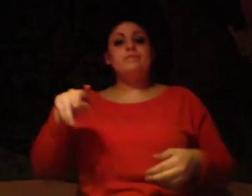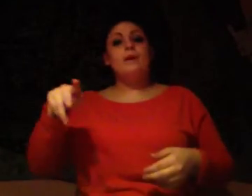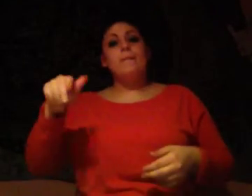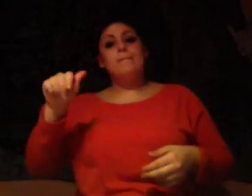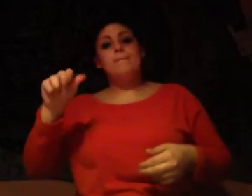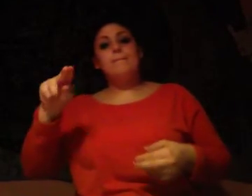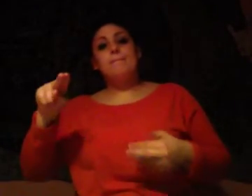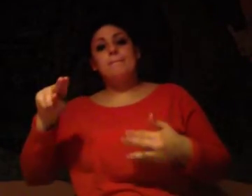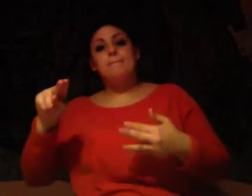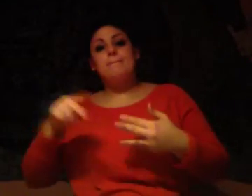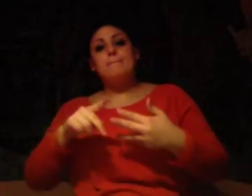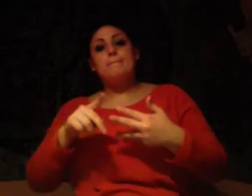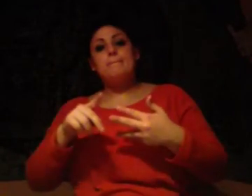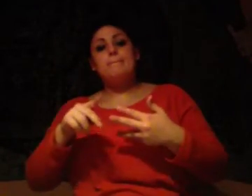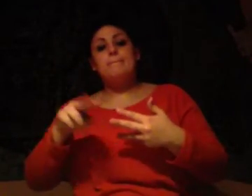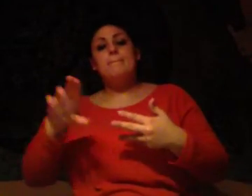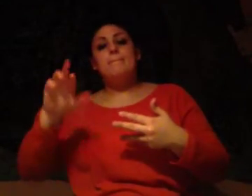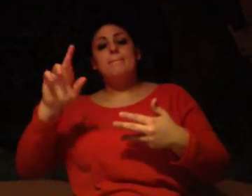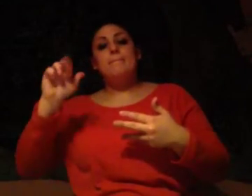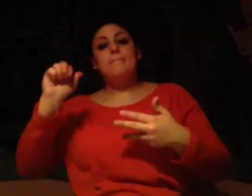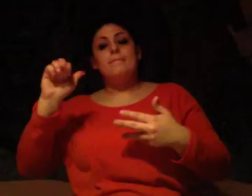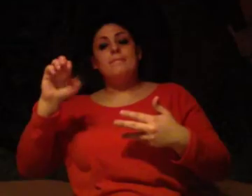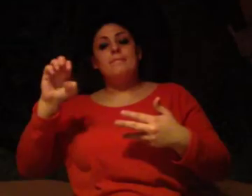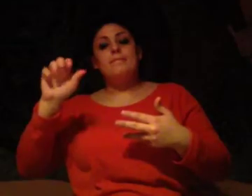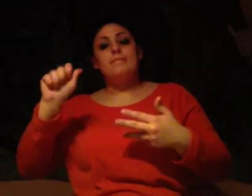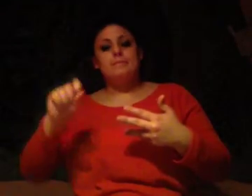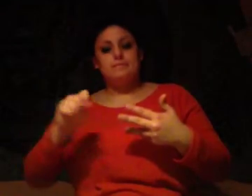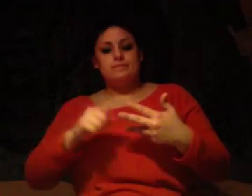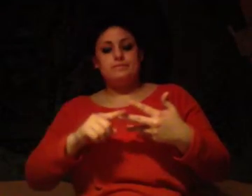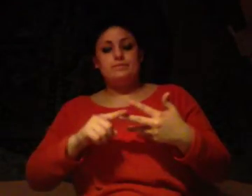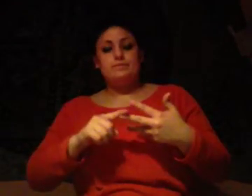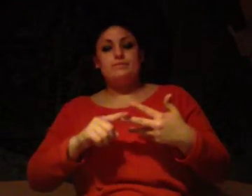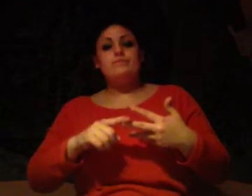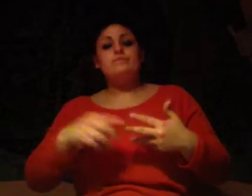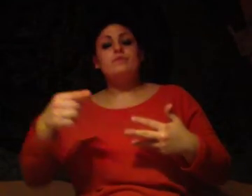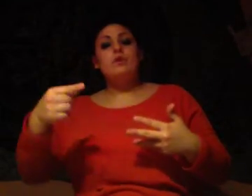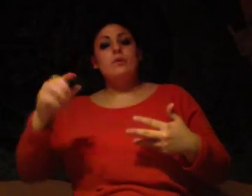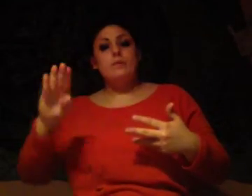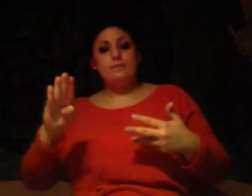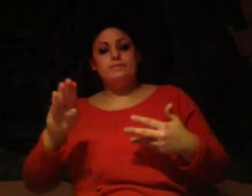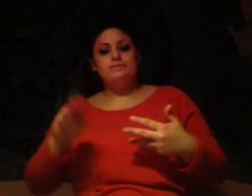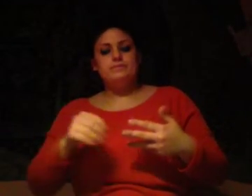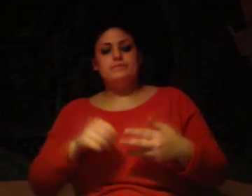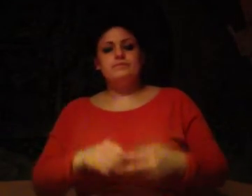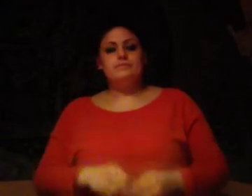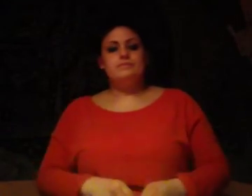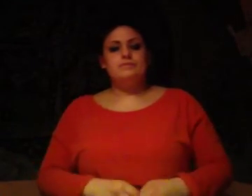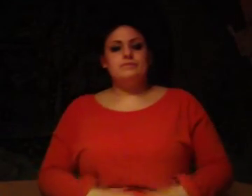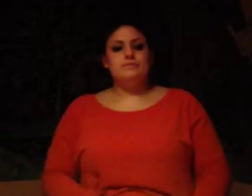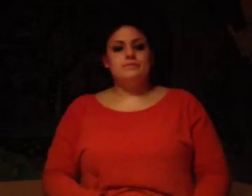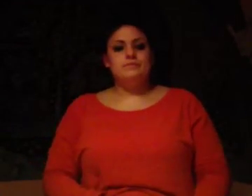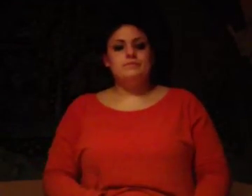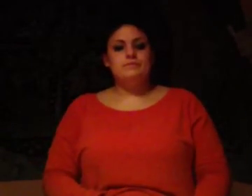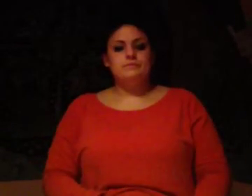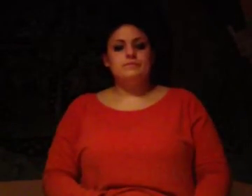food or beverages as it starts in the mouth and travels through the digestive system. Food or beverages